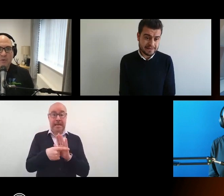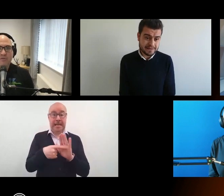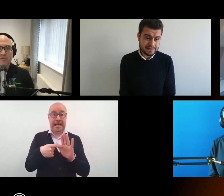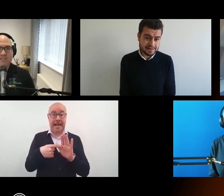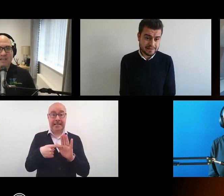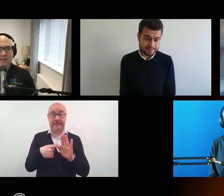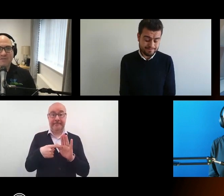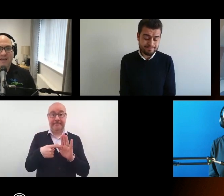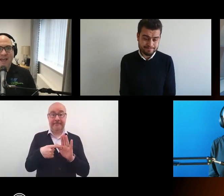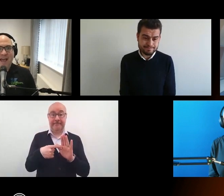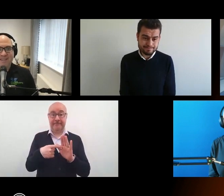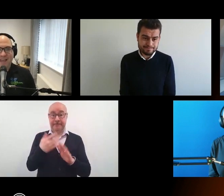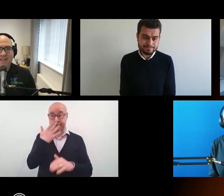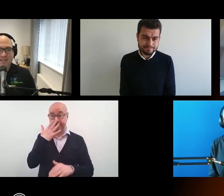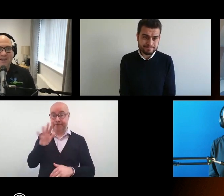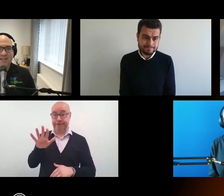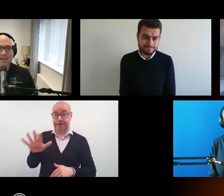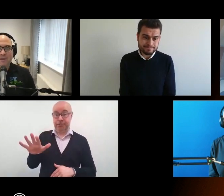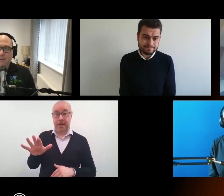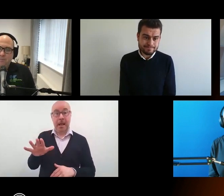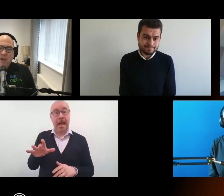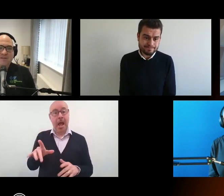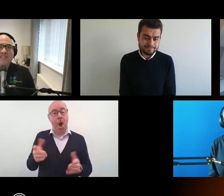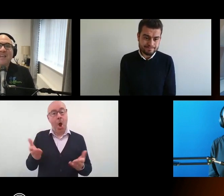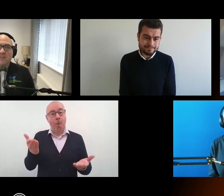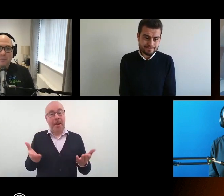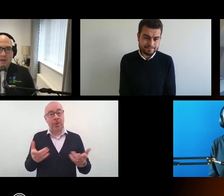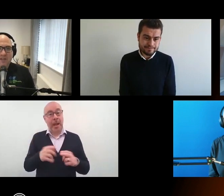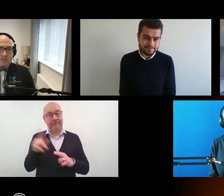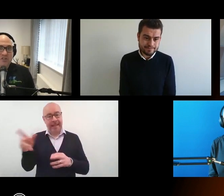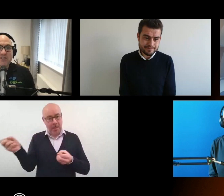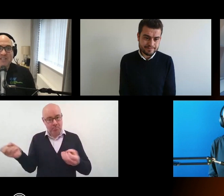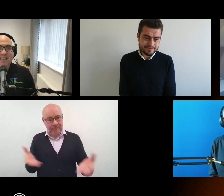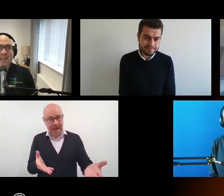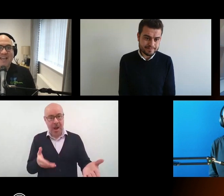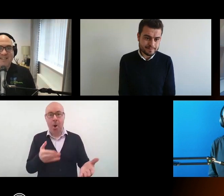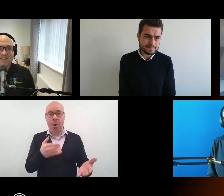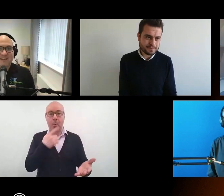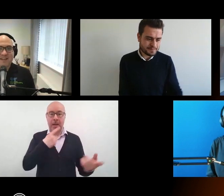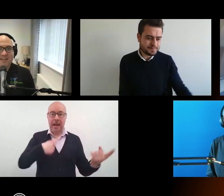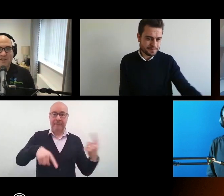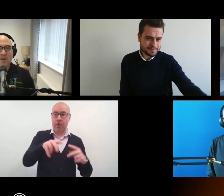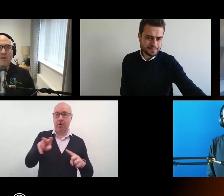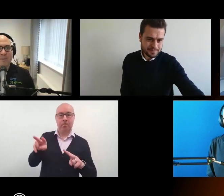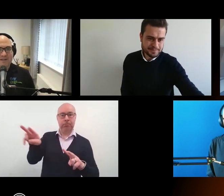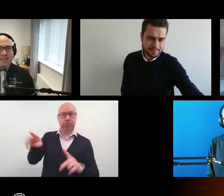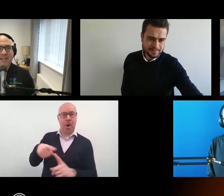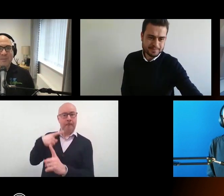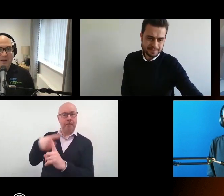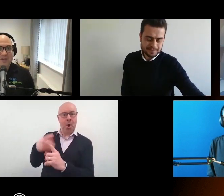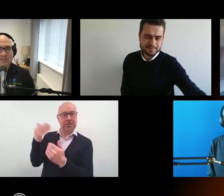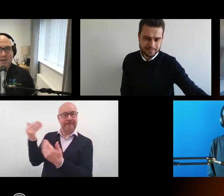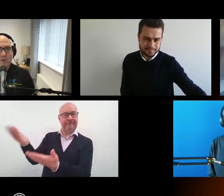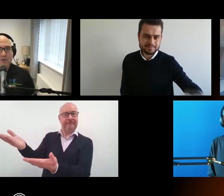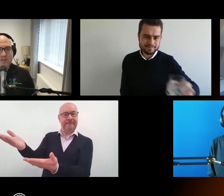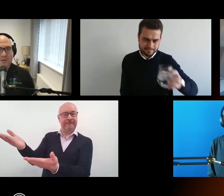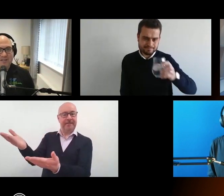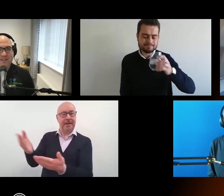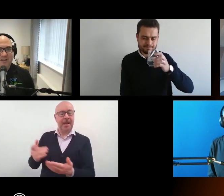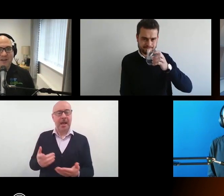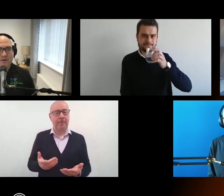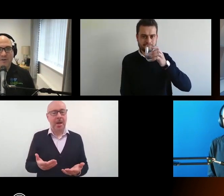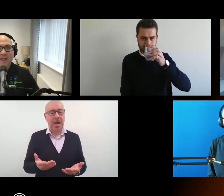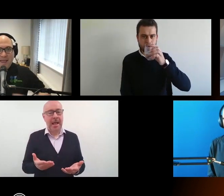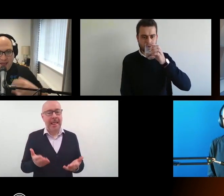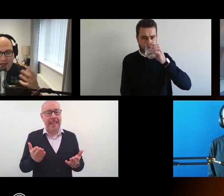impact they would have received had they actually not even taken the plunge, just said yes. It's no longer about taking the plunge anymore or stepping